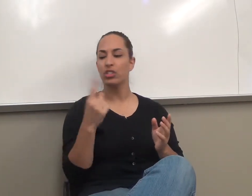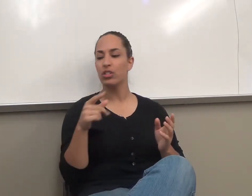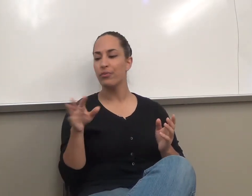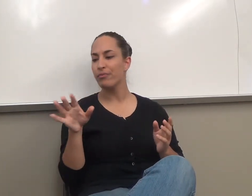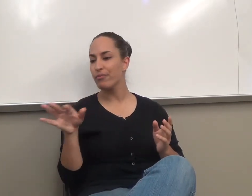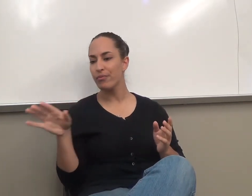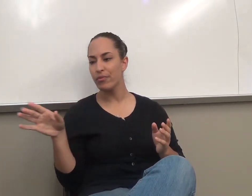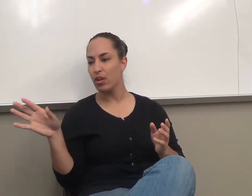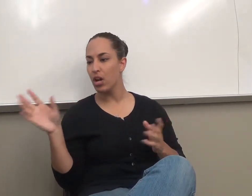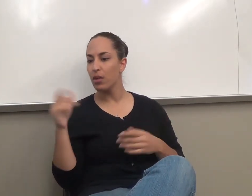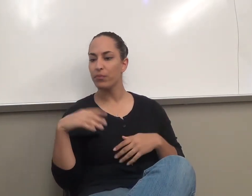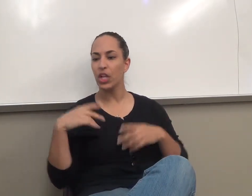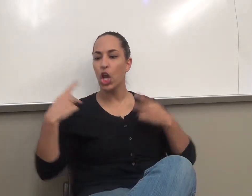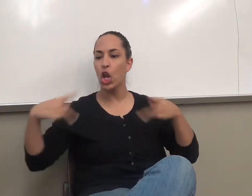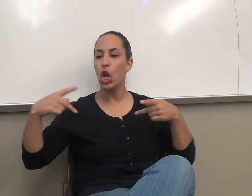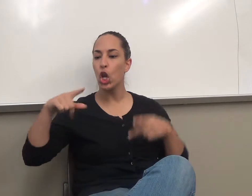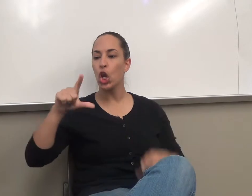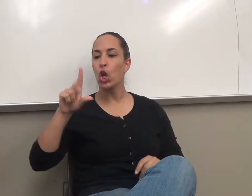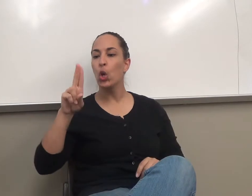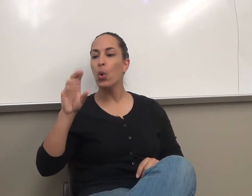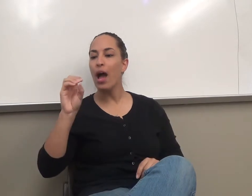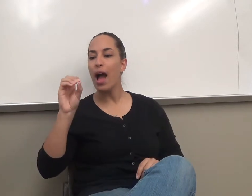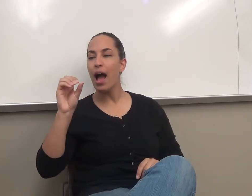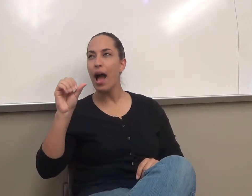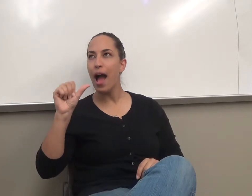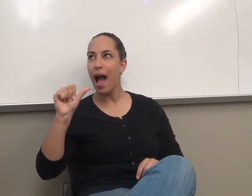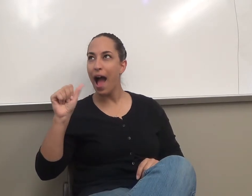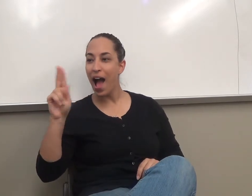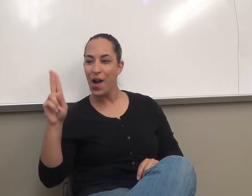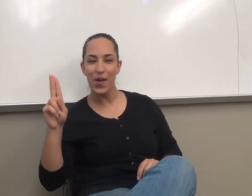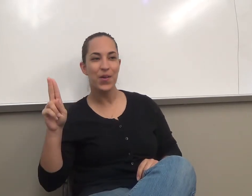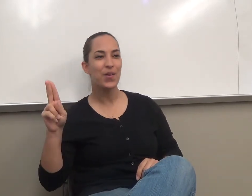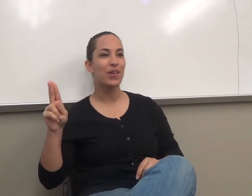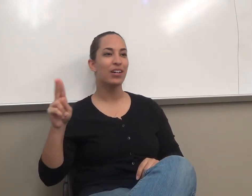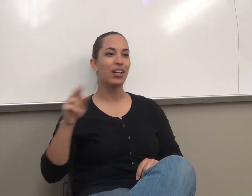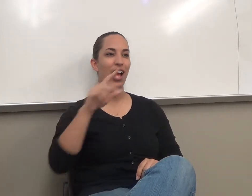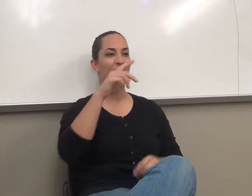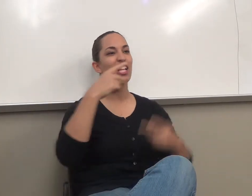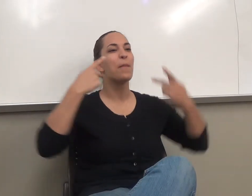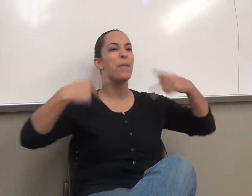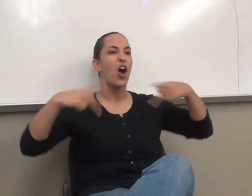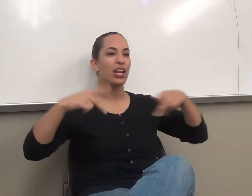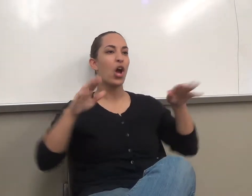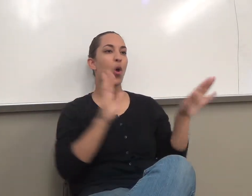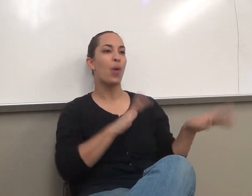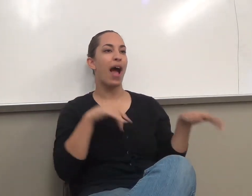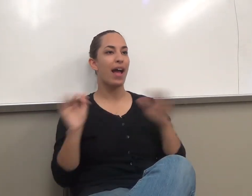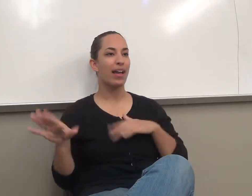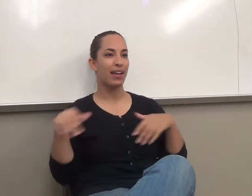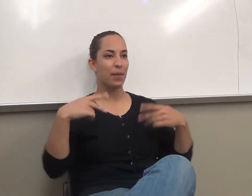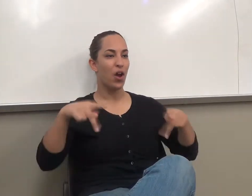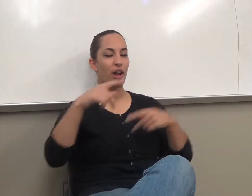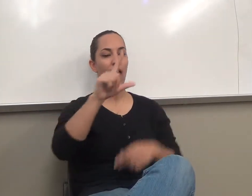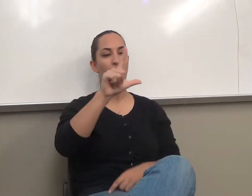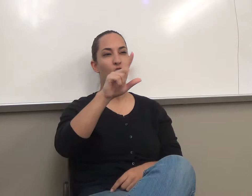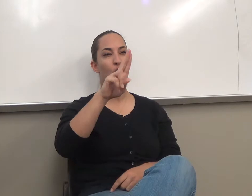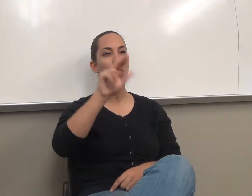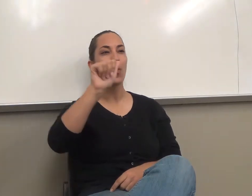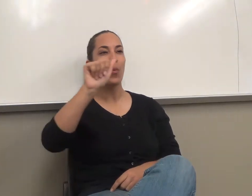exploring the island, the water, the food, you know, show that you've picked out some things that the